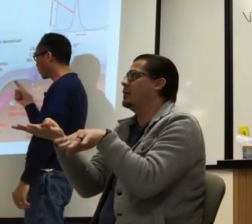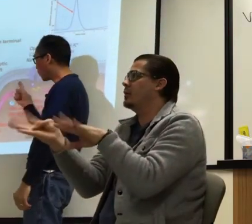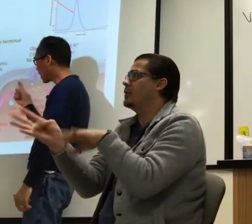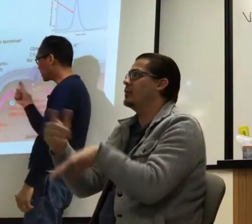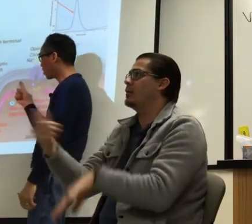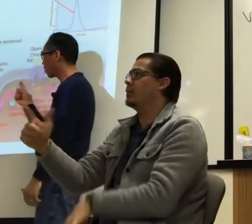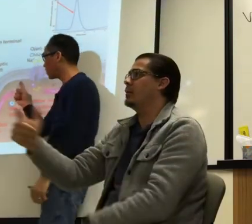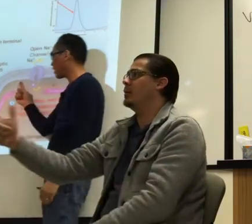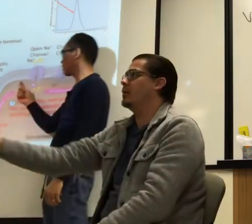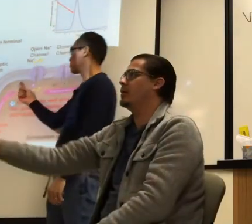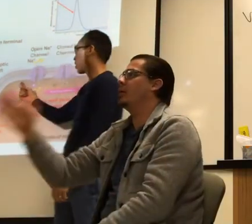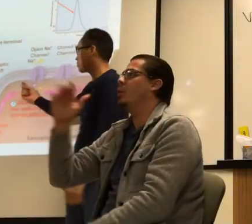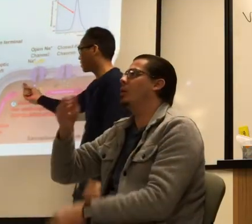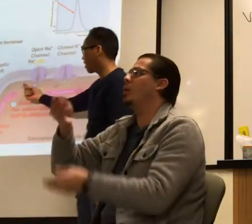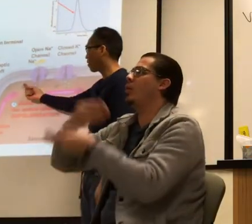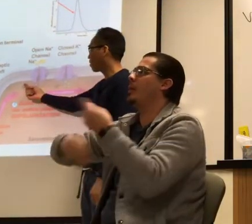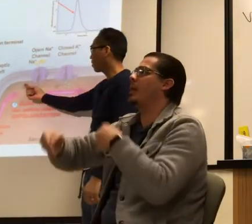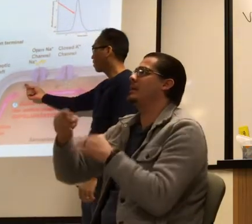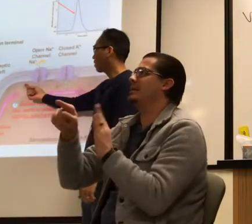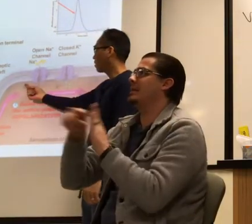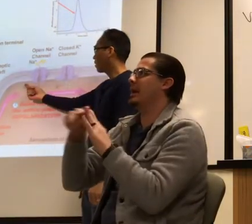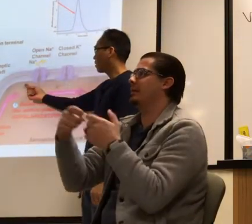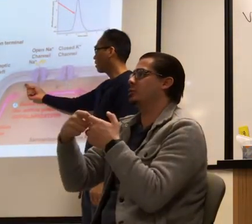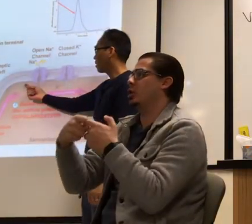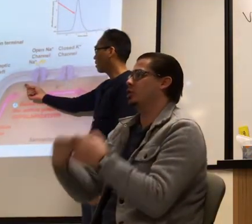and it'll replace all the negative charges there.